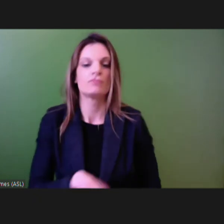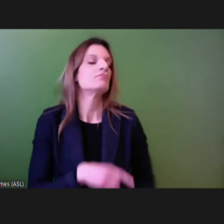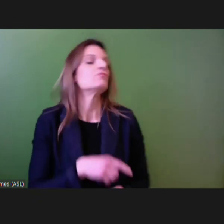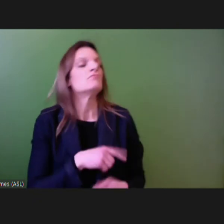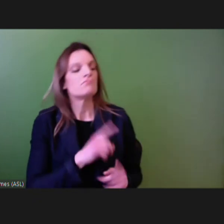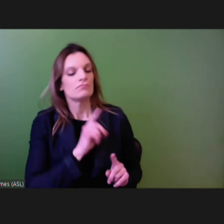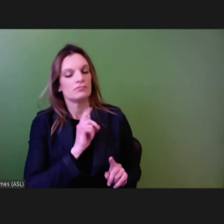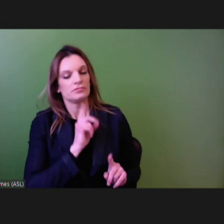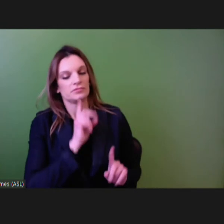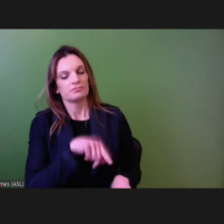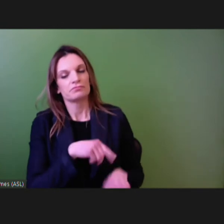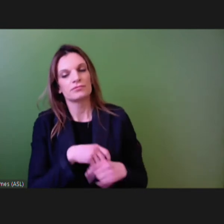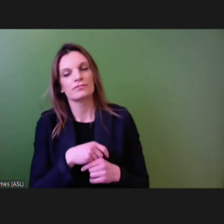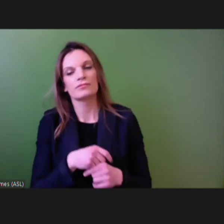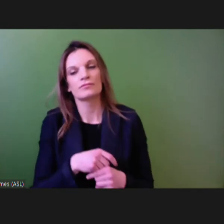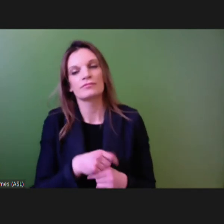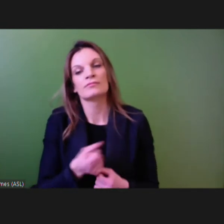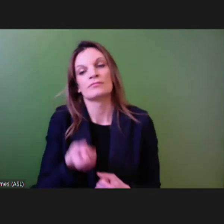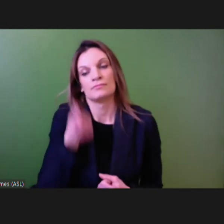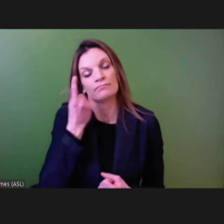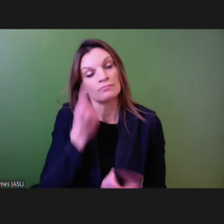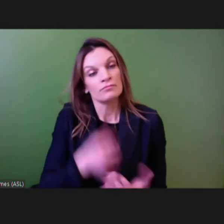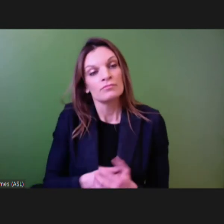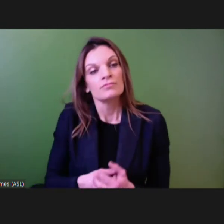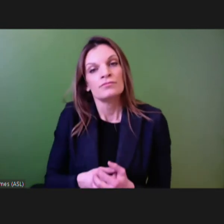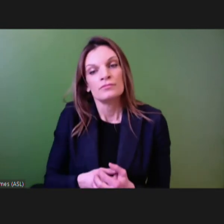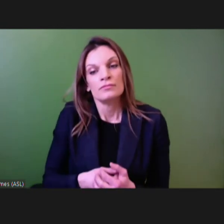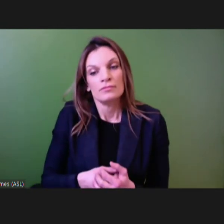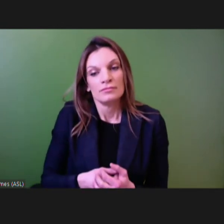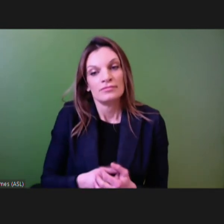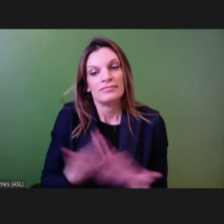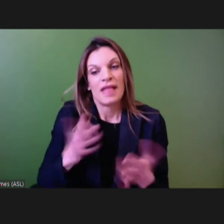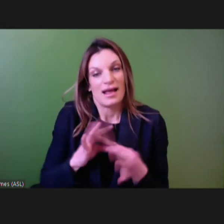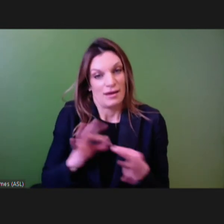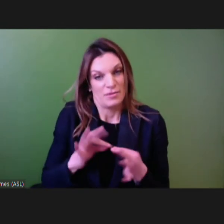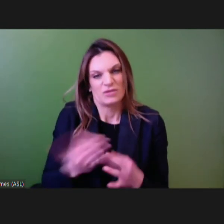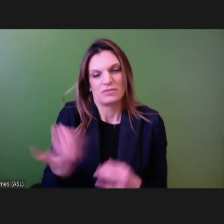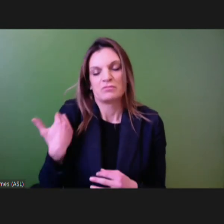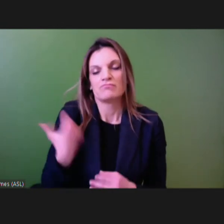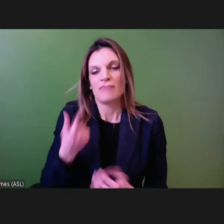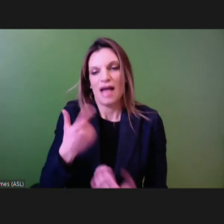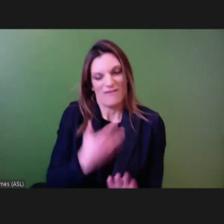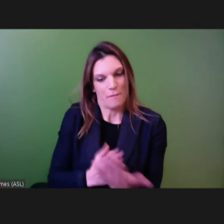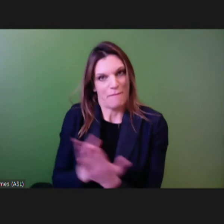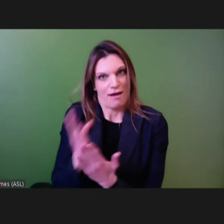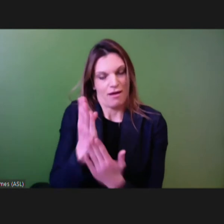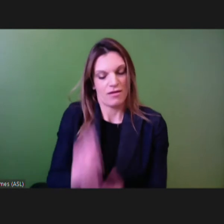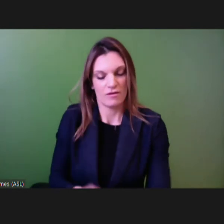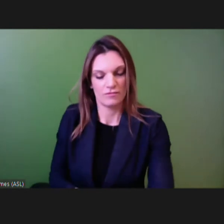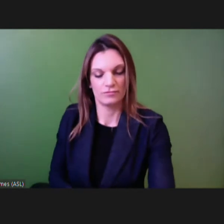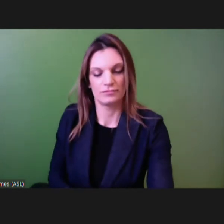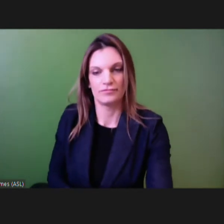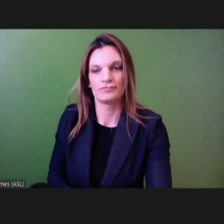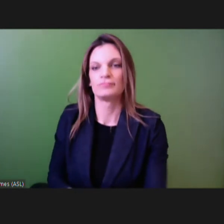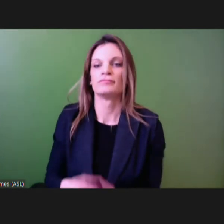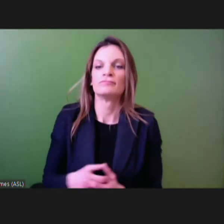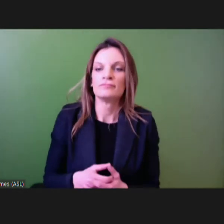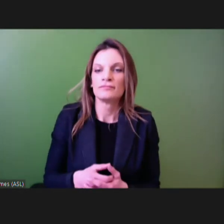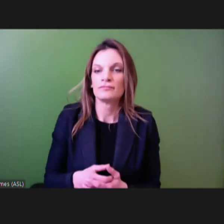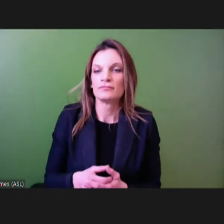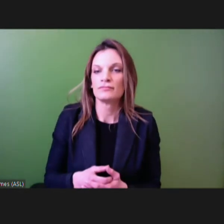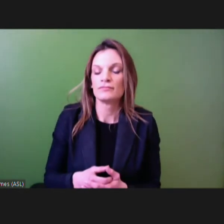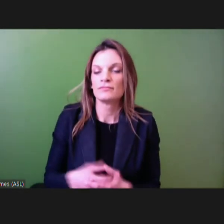know, there's a possibility or a path here, where, as I've said already, 4% of the voting age population could endorse changes